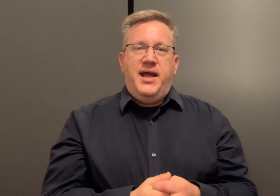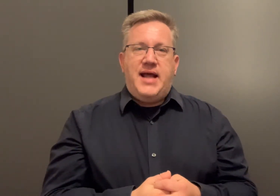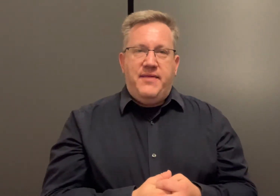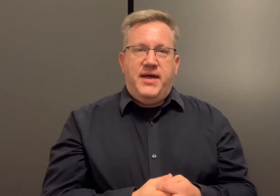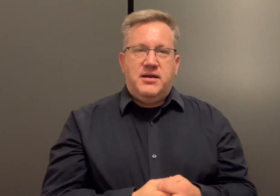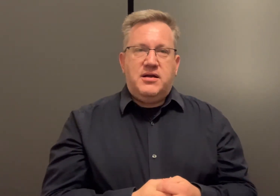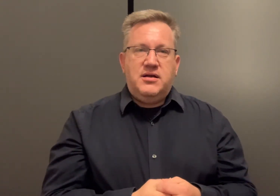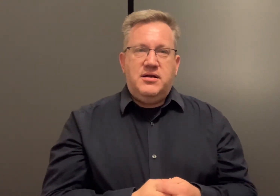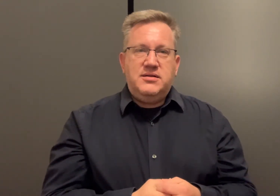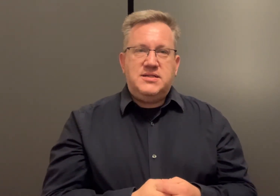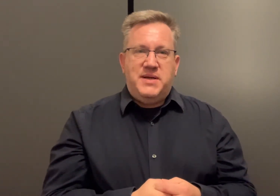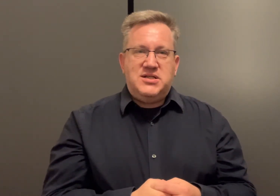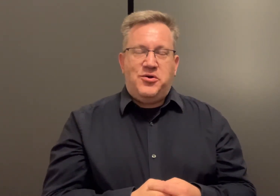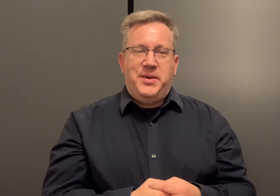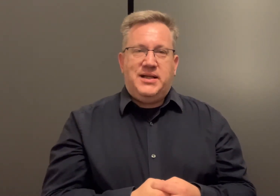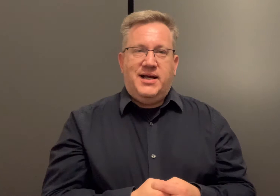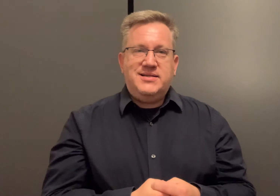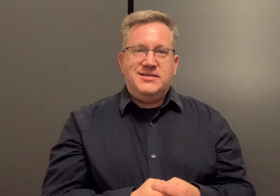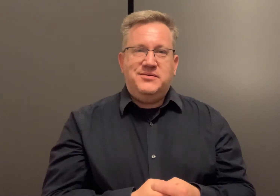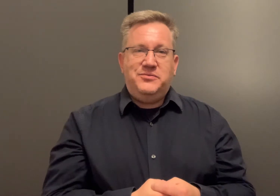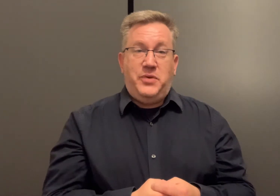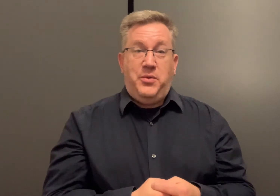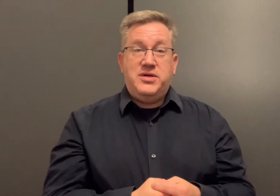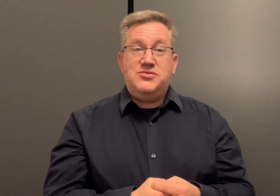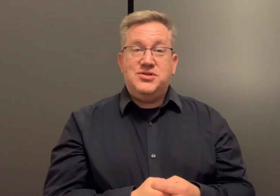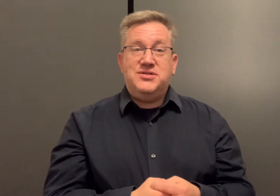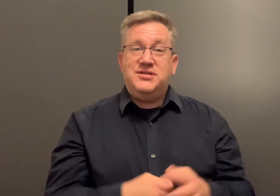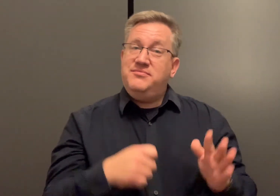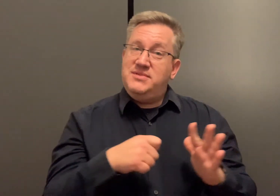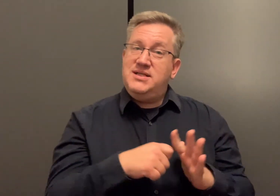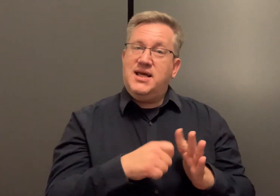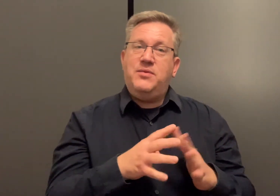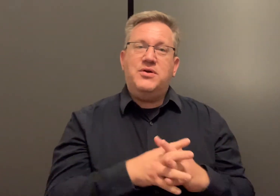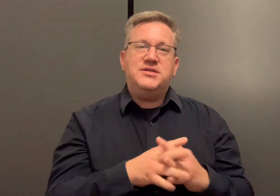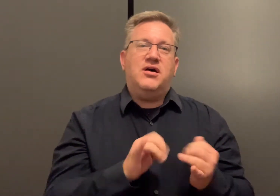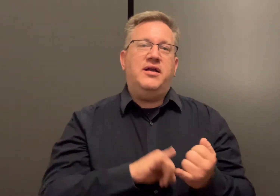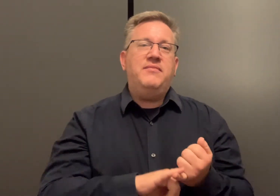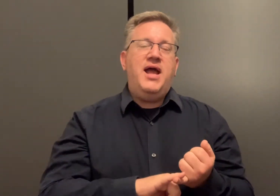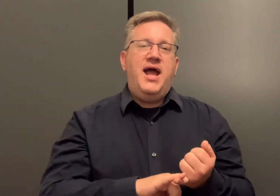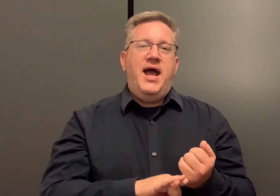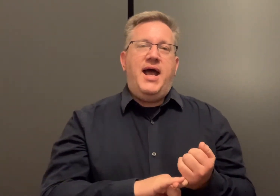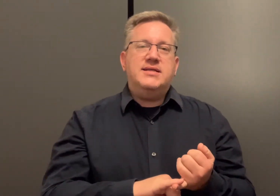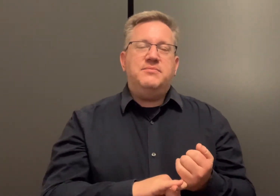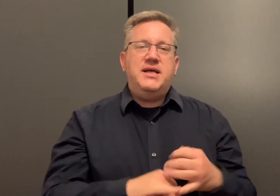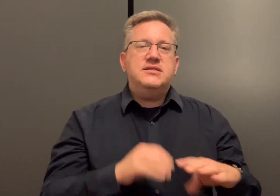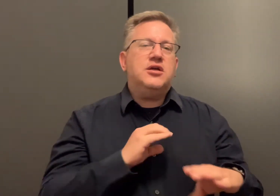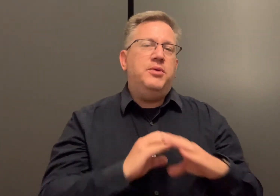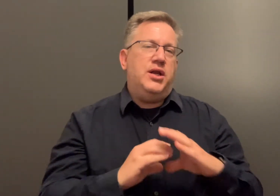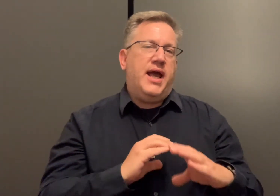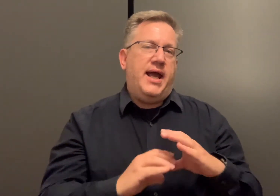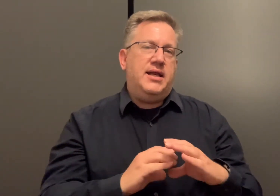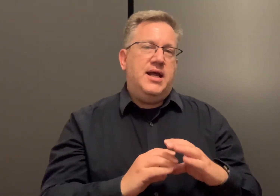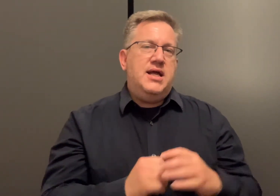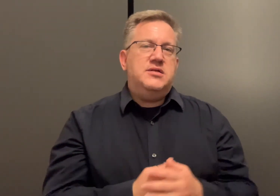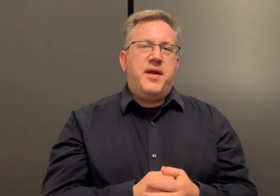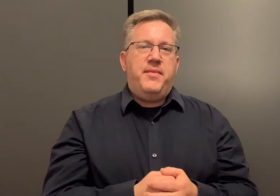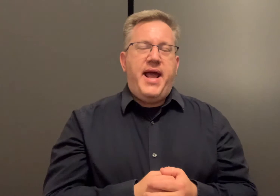at that speech therapy class, we were introduced to keyword sign as a means to communicate, to be able to